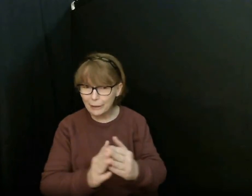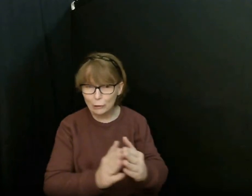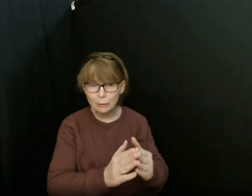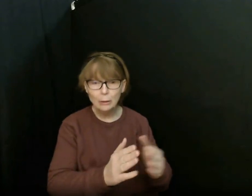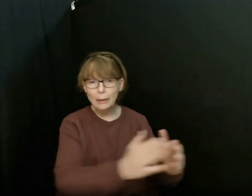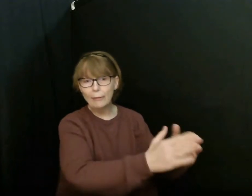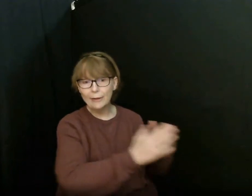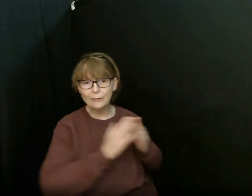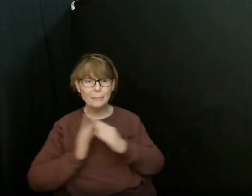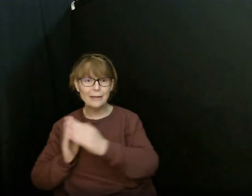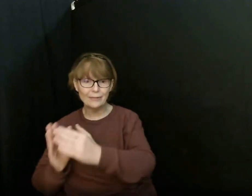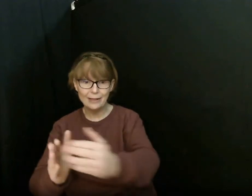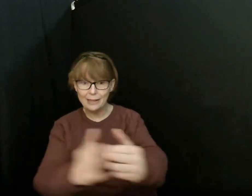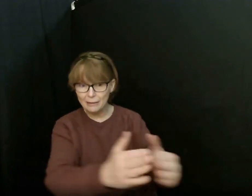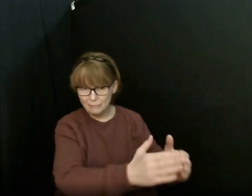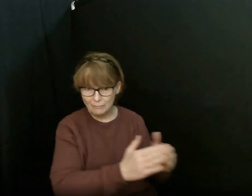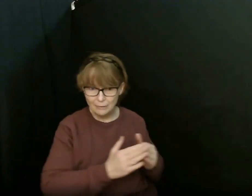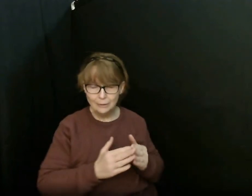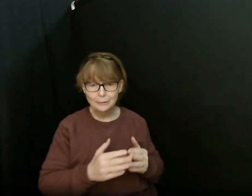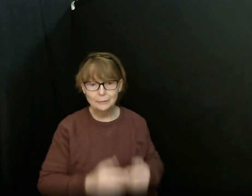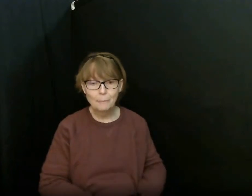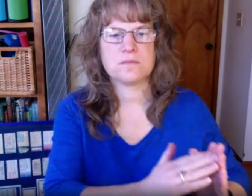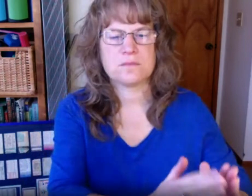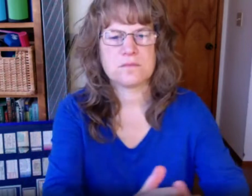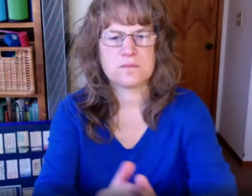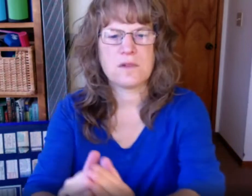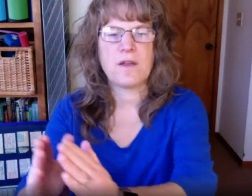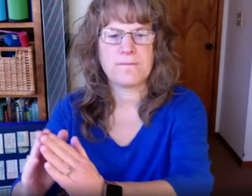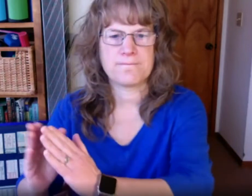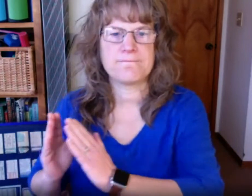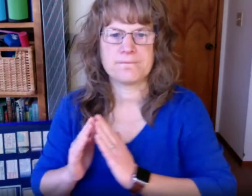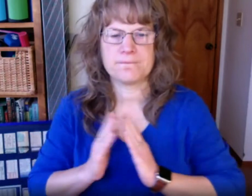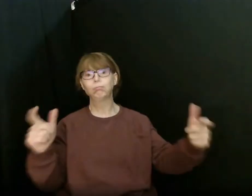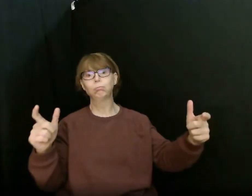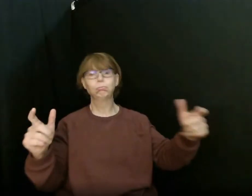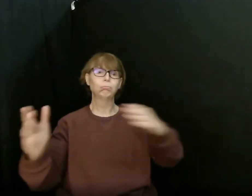bigger. This could be a city. Mm-hmm. Okay. And then,